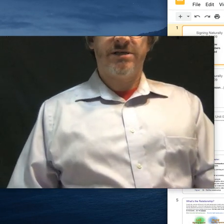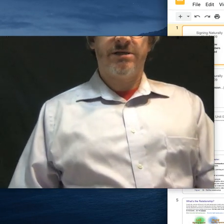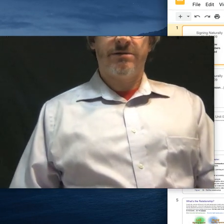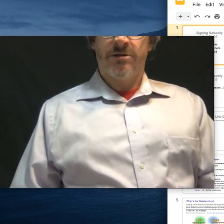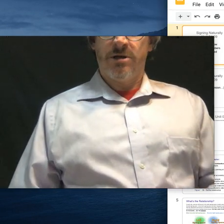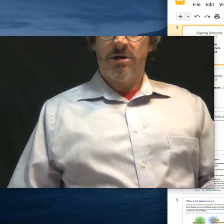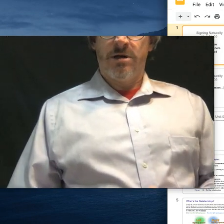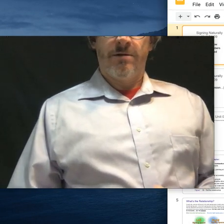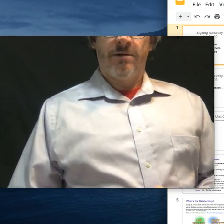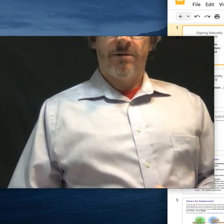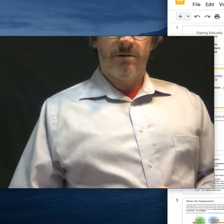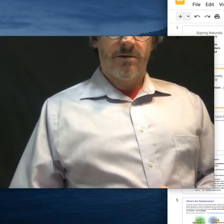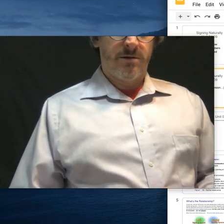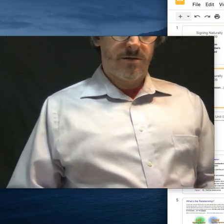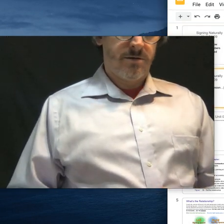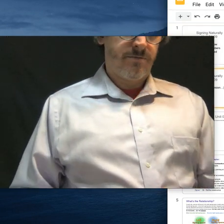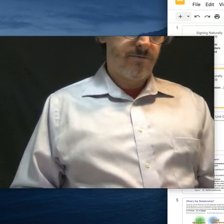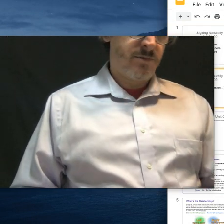always does this.